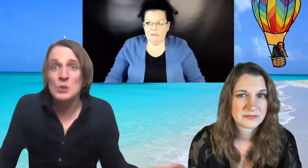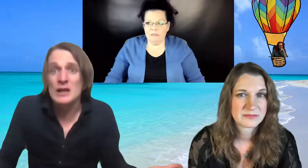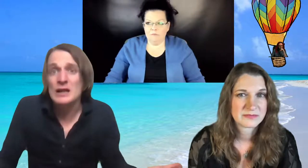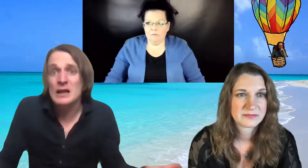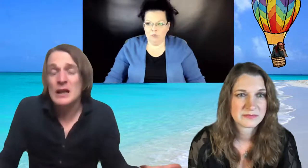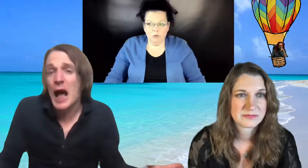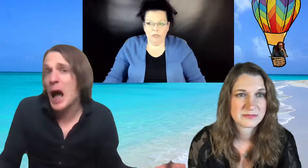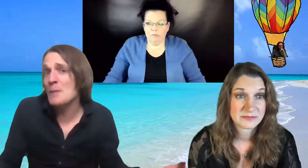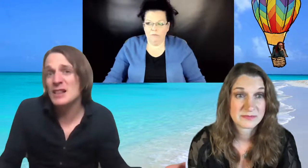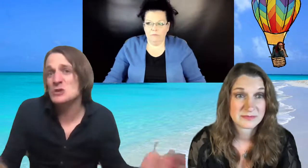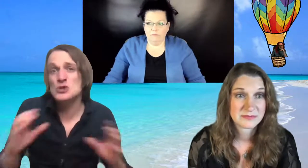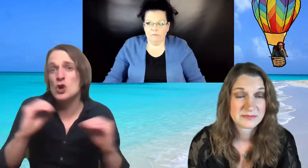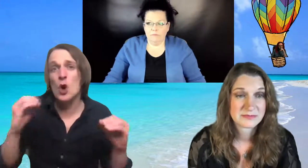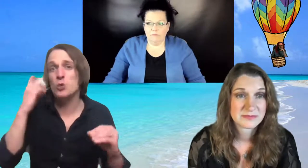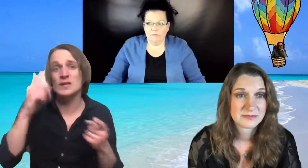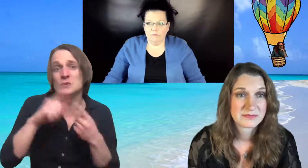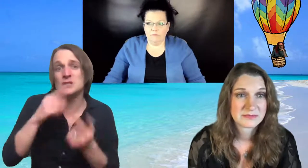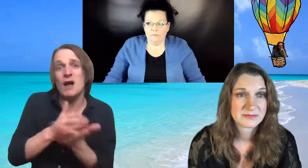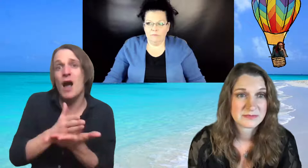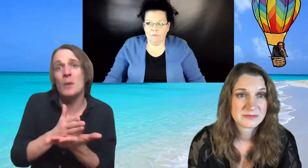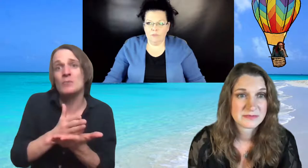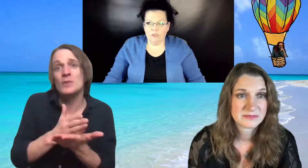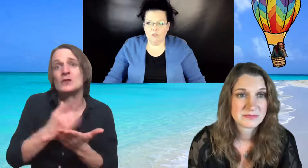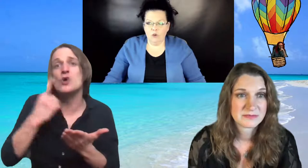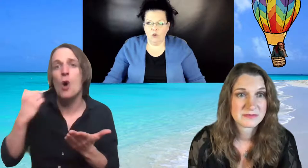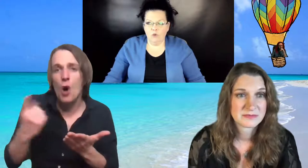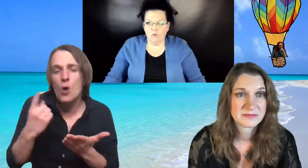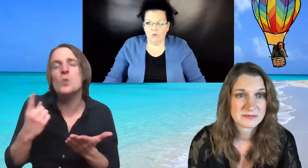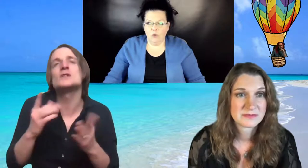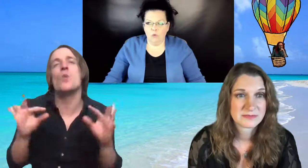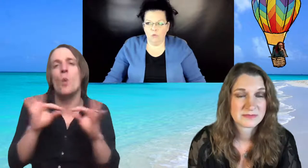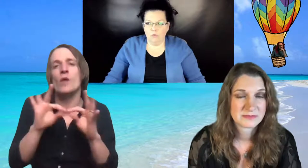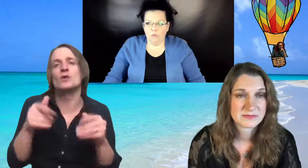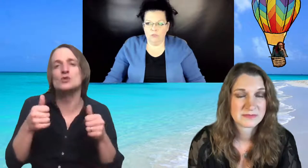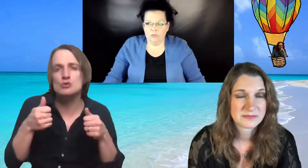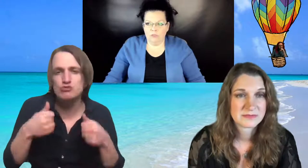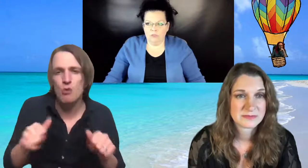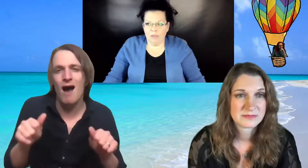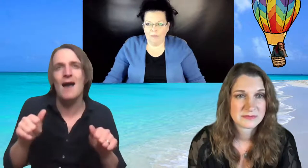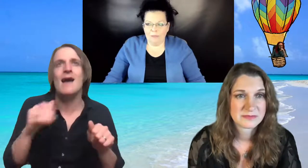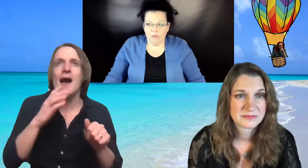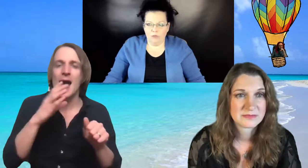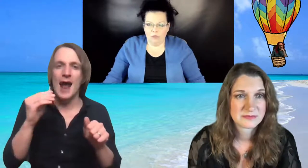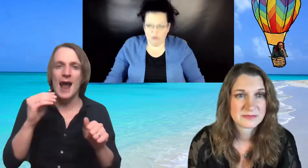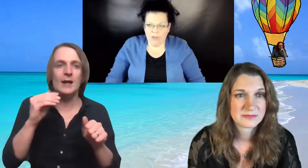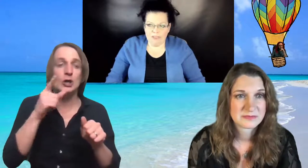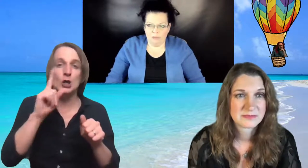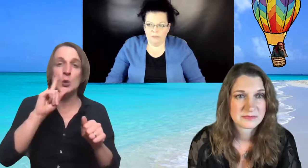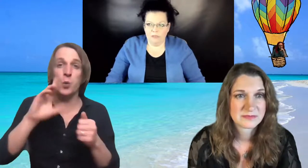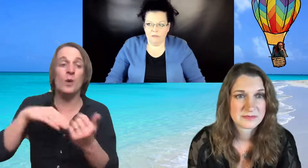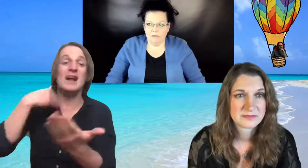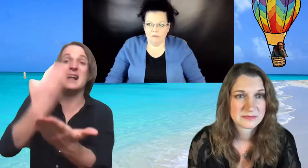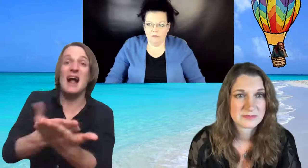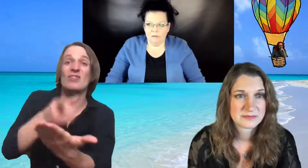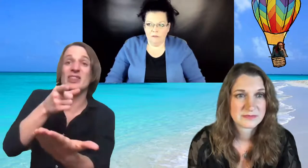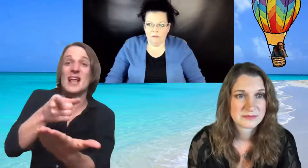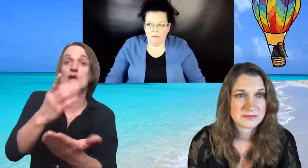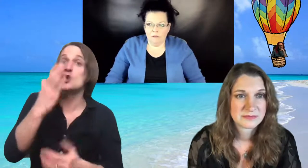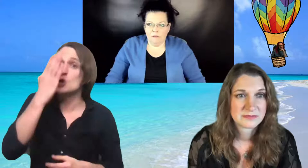try this, do it. There is no, you know, there is no stopping you. You can try something.